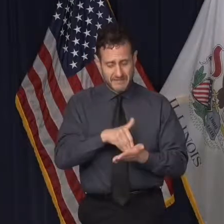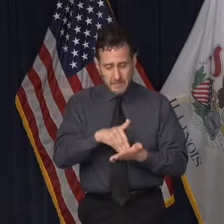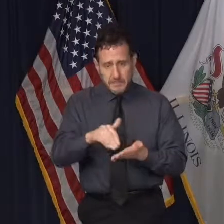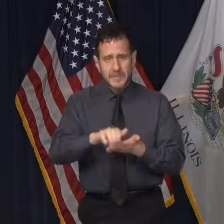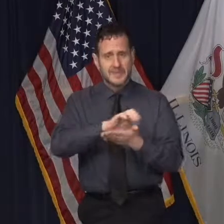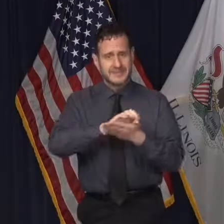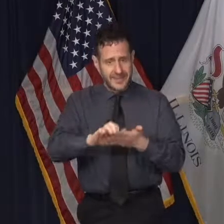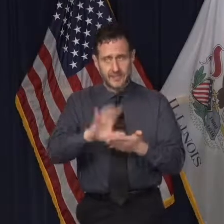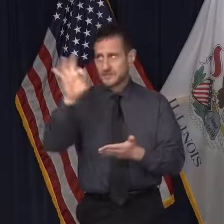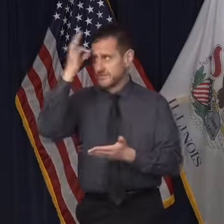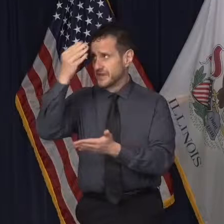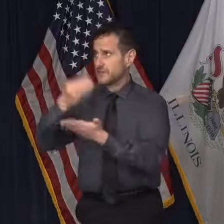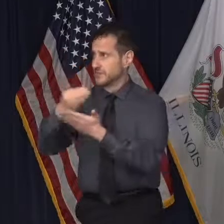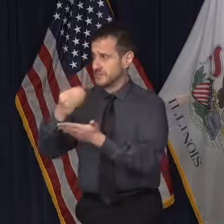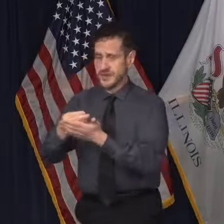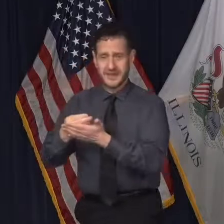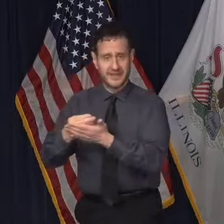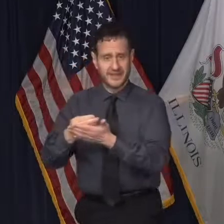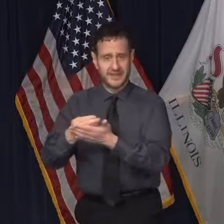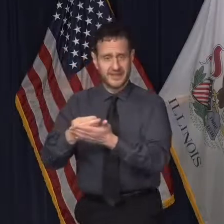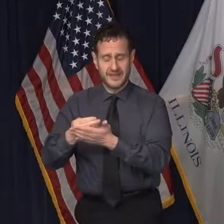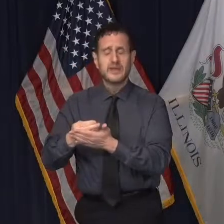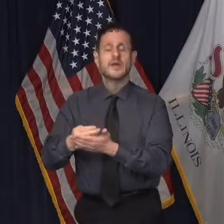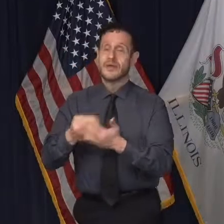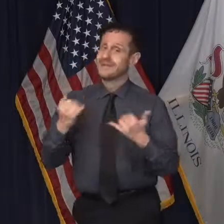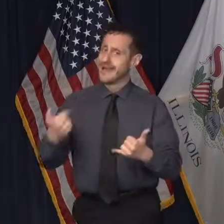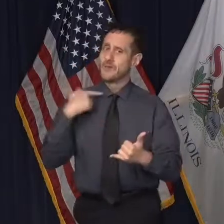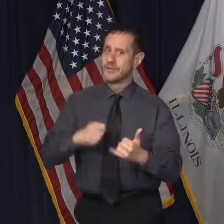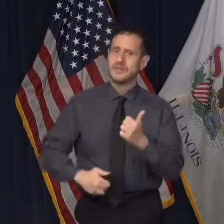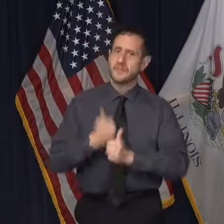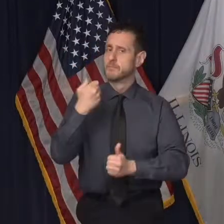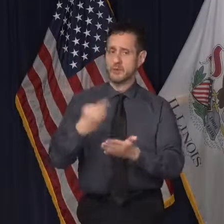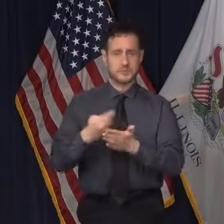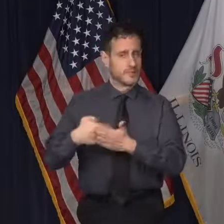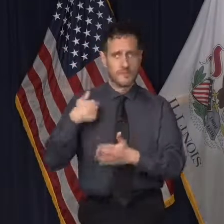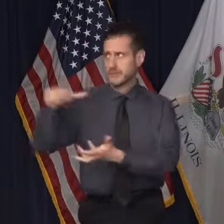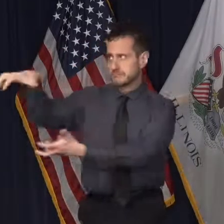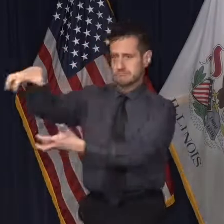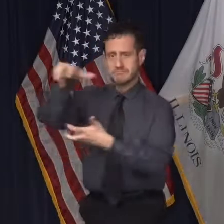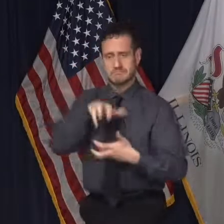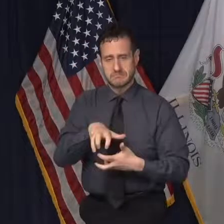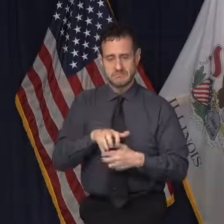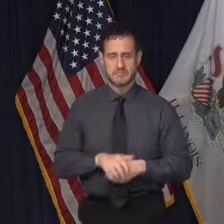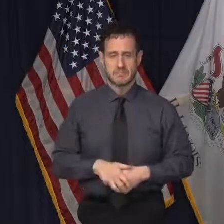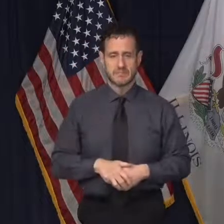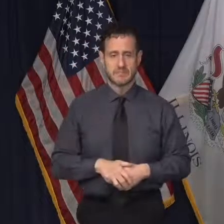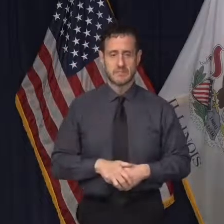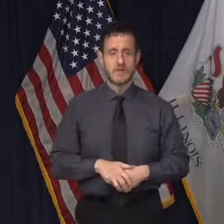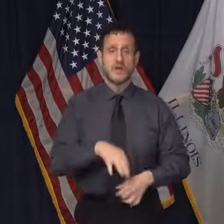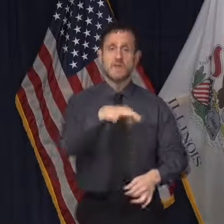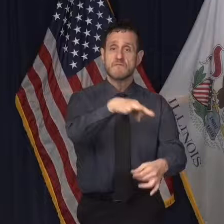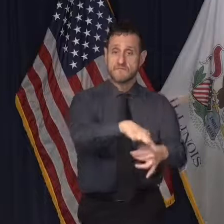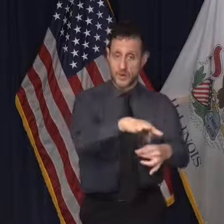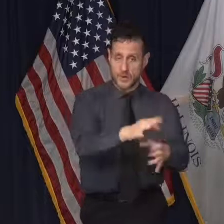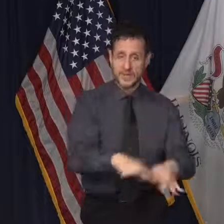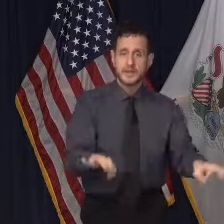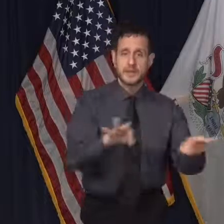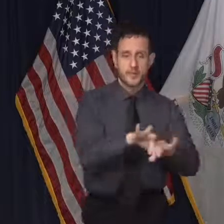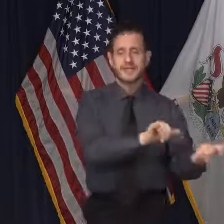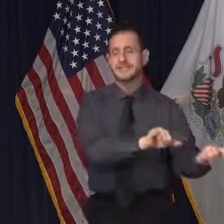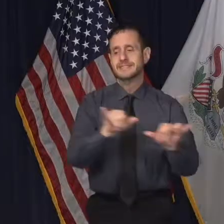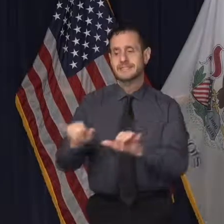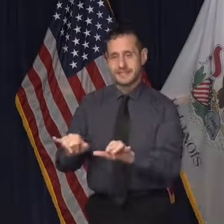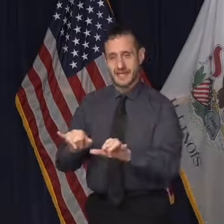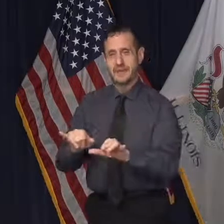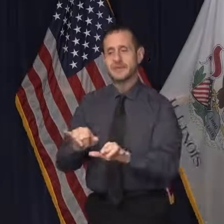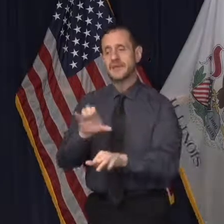year at a time when we need our full funding the most. Just like voting, getting counted in the census